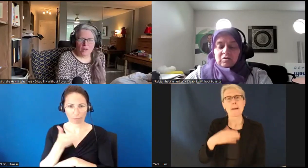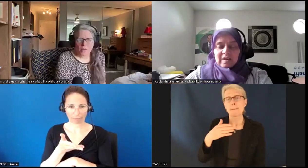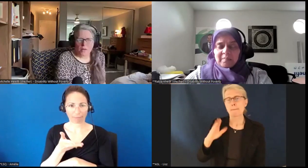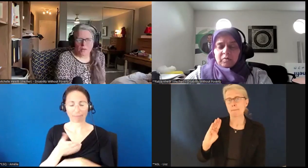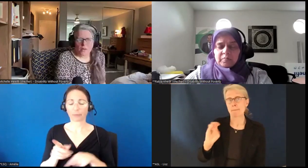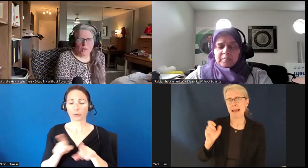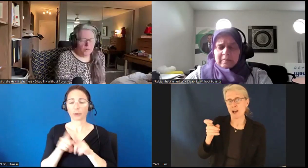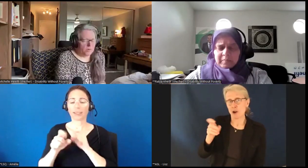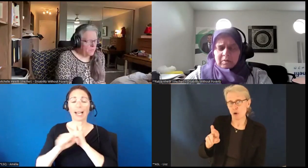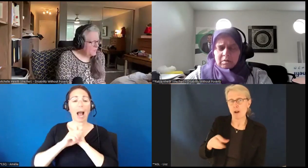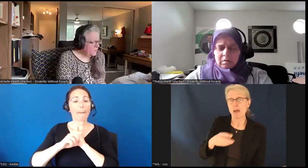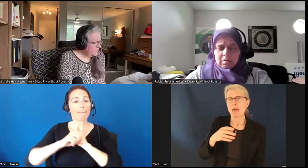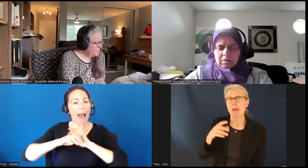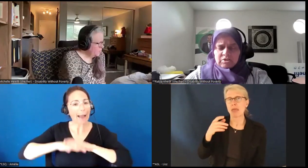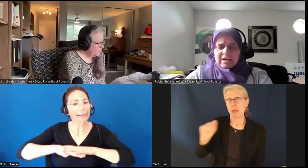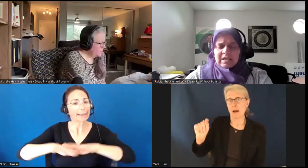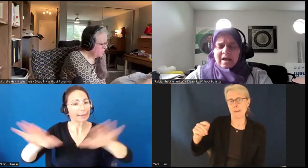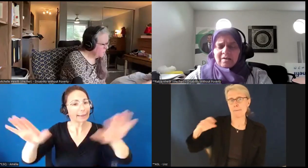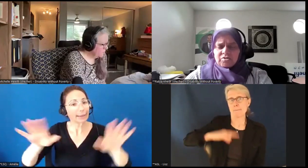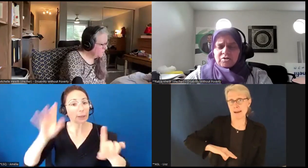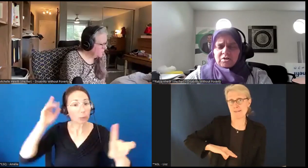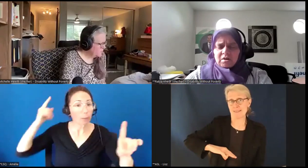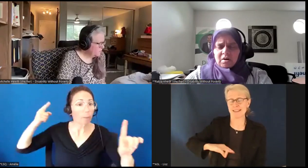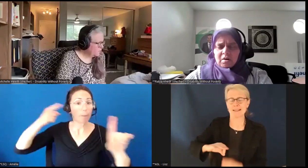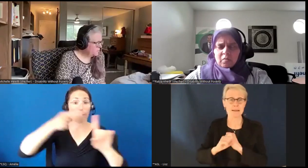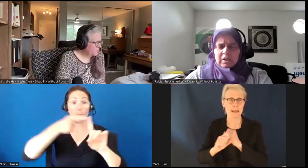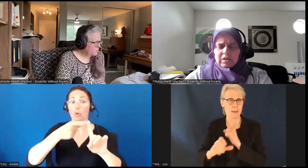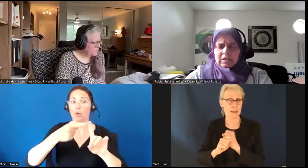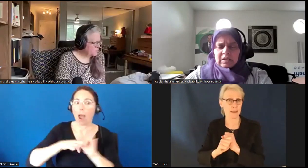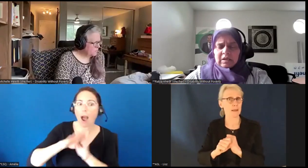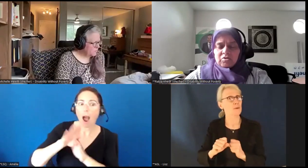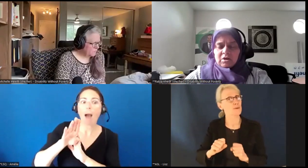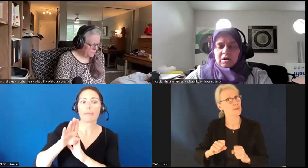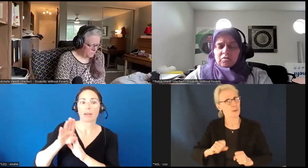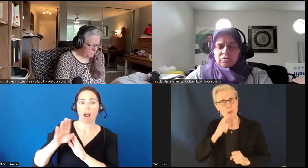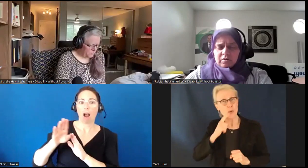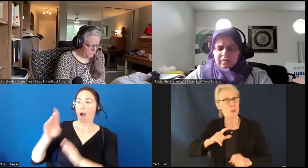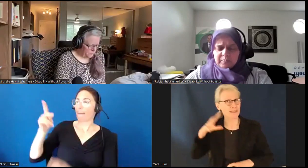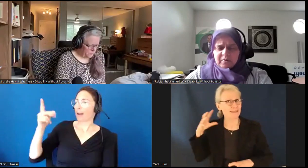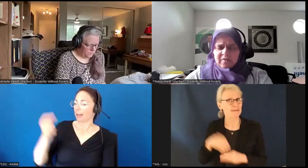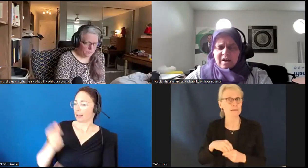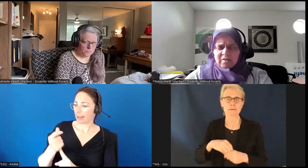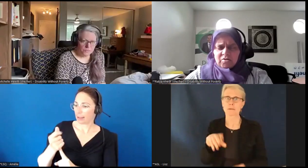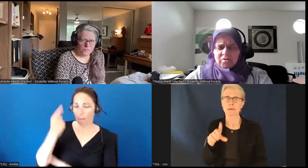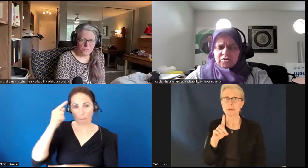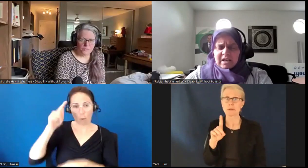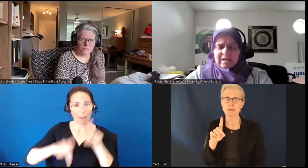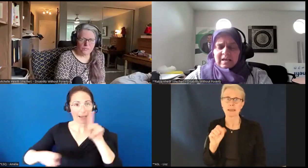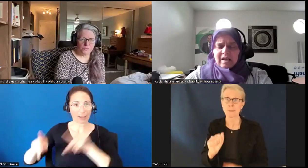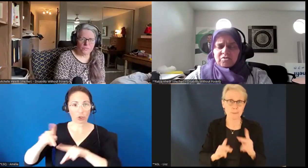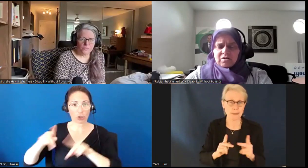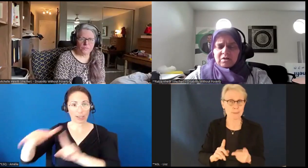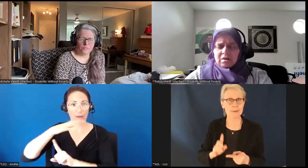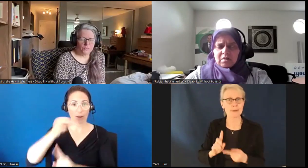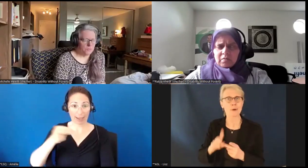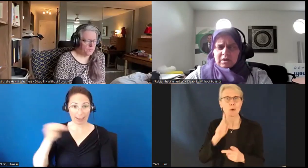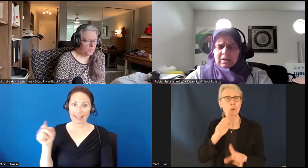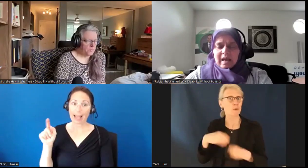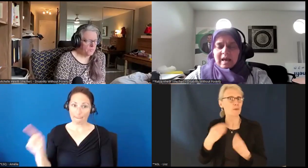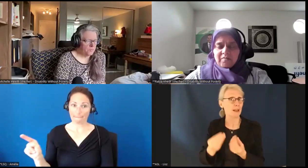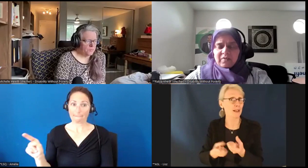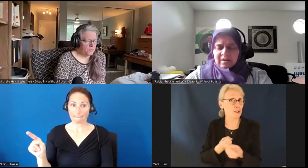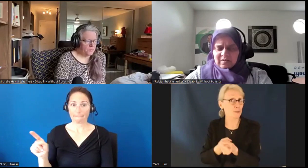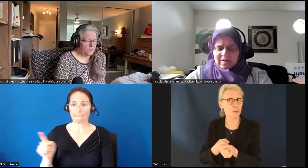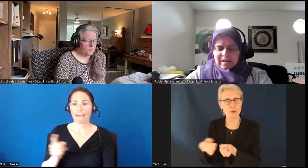need disabled people taking action. We need service providers taking action. We